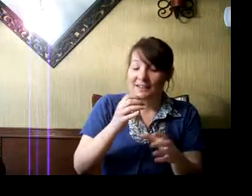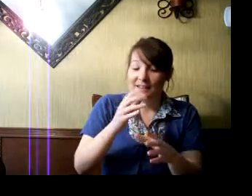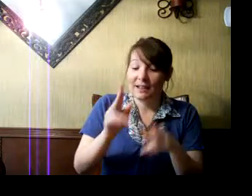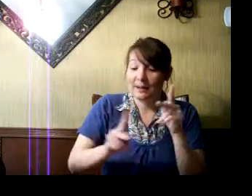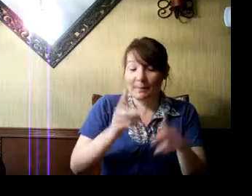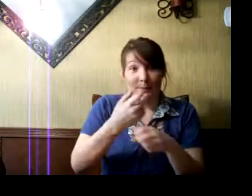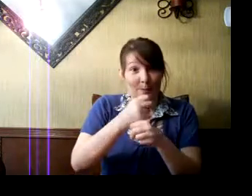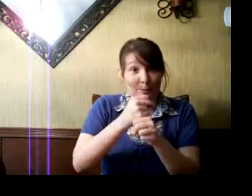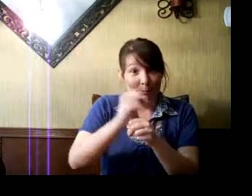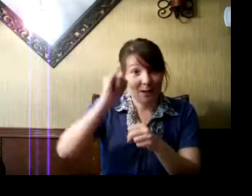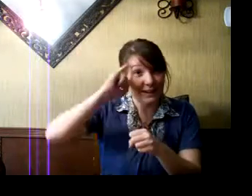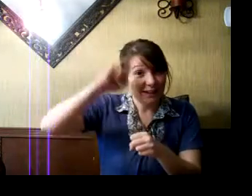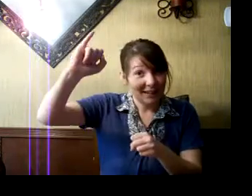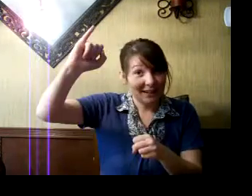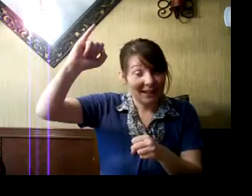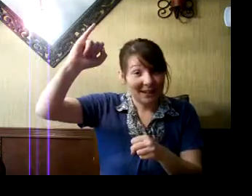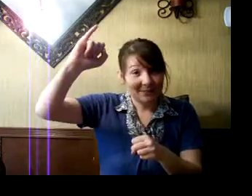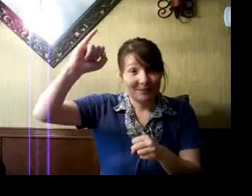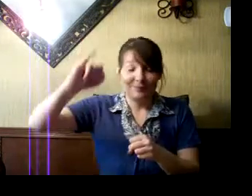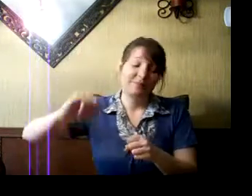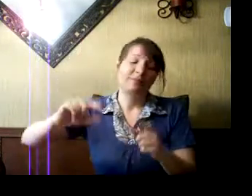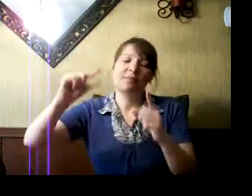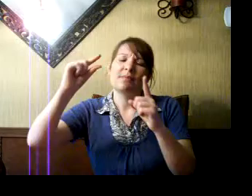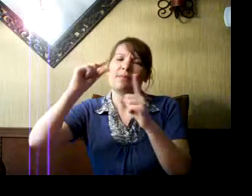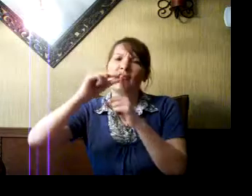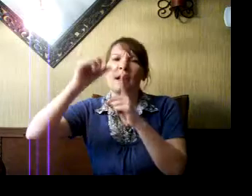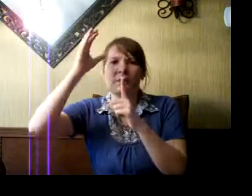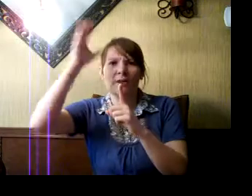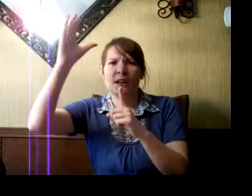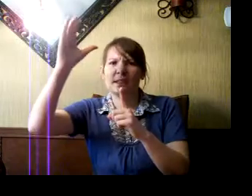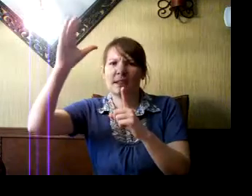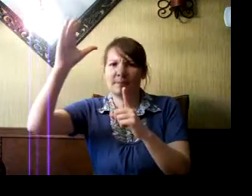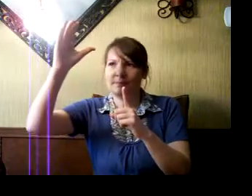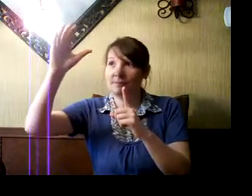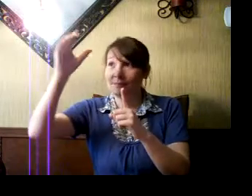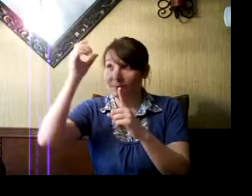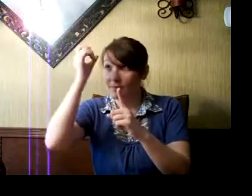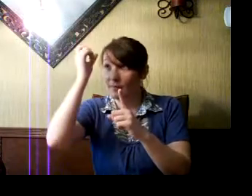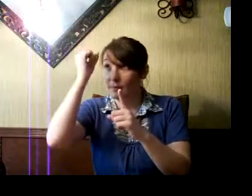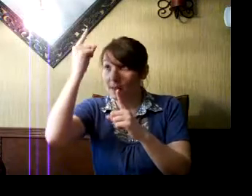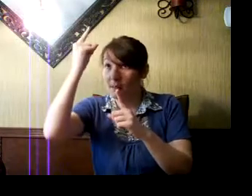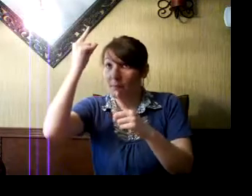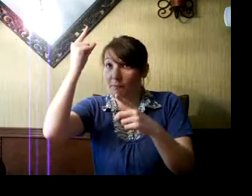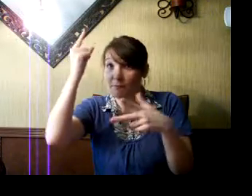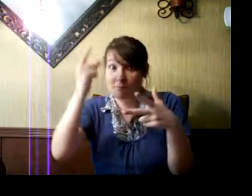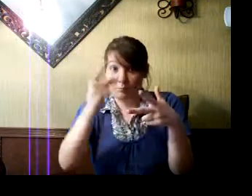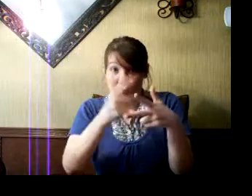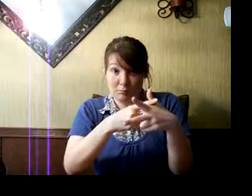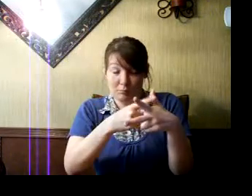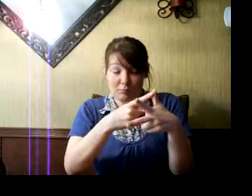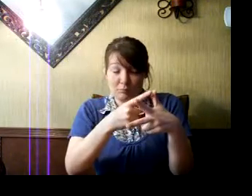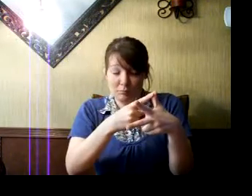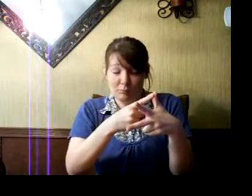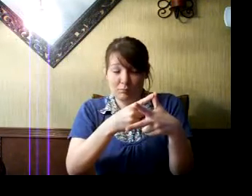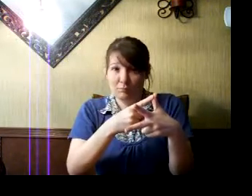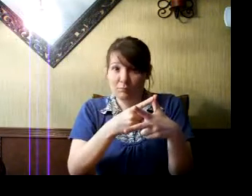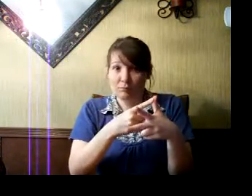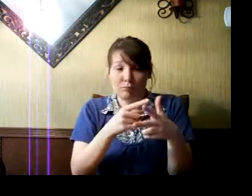called comprehension here. Then what we do is we define that concept, that construct, simply so